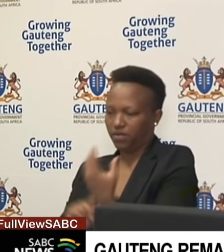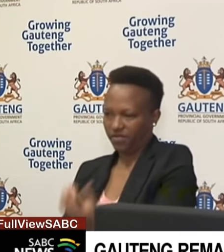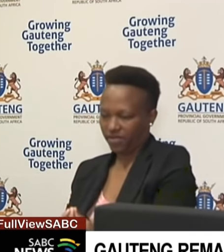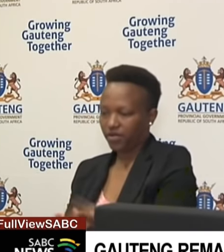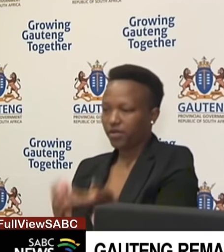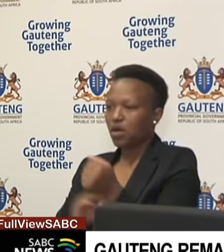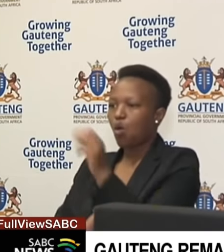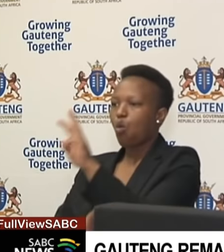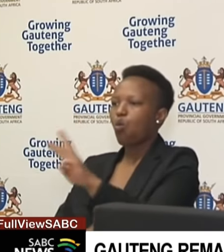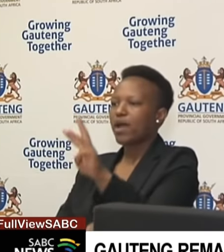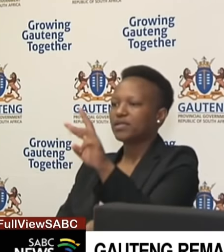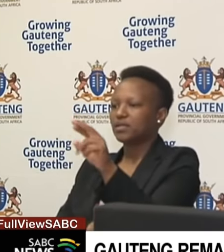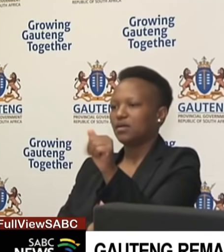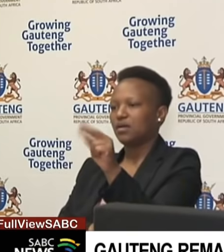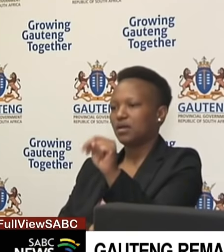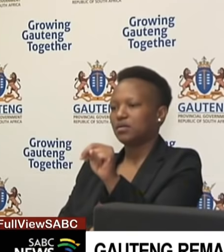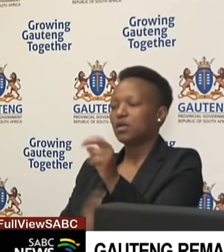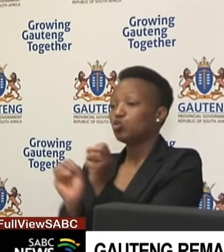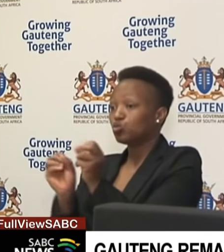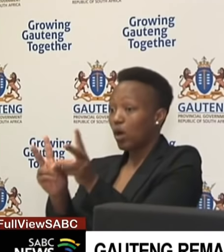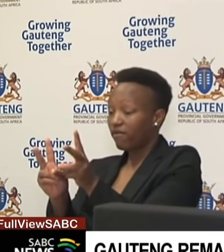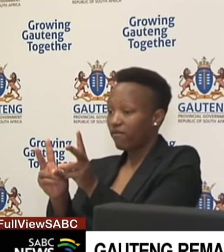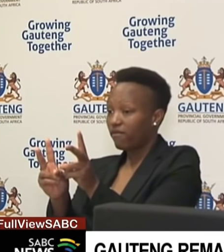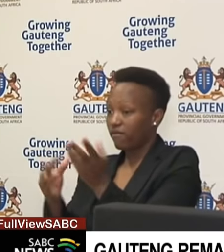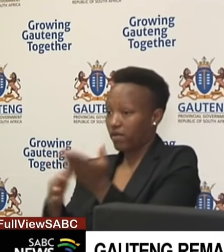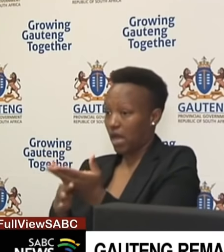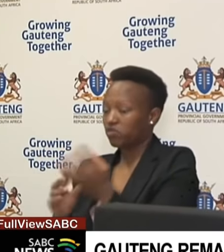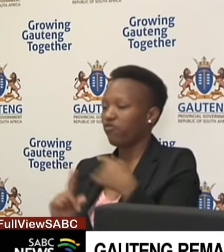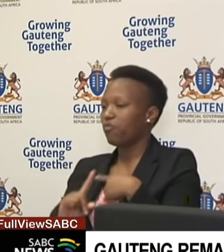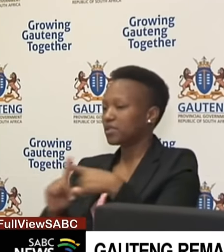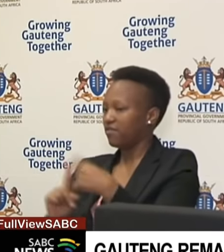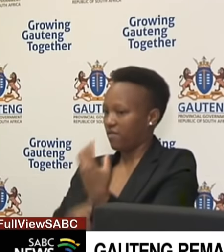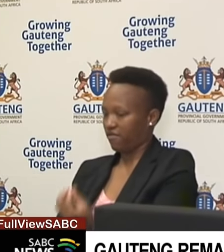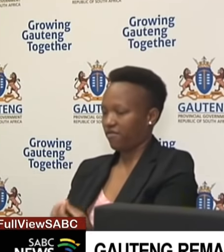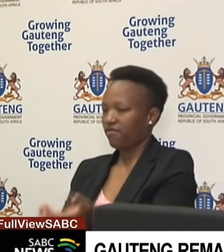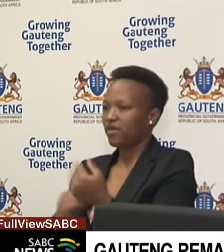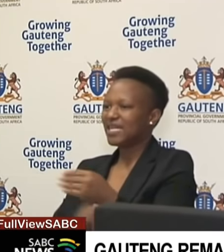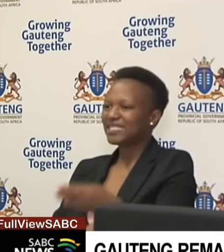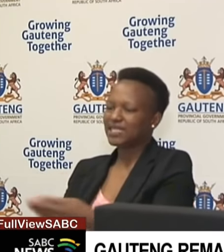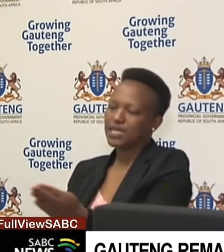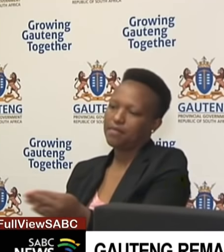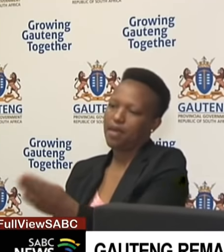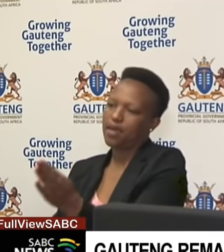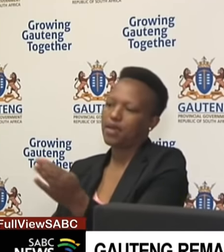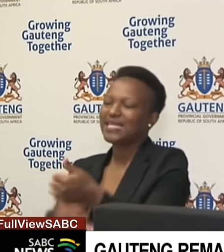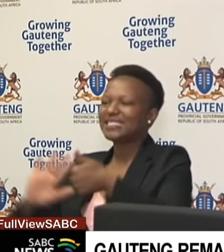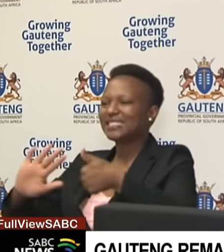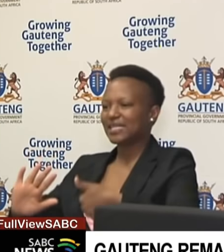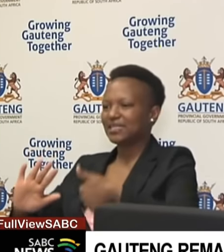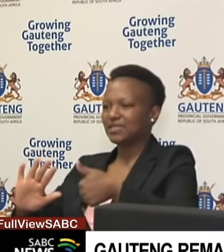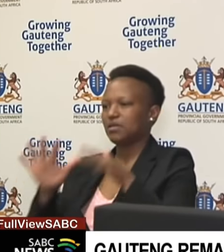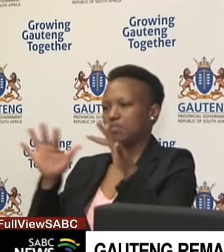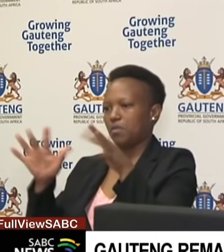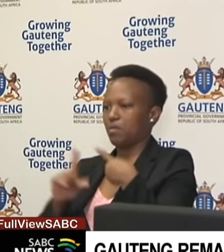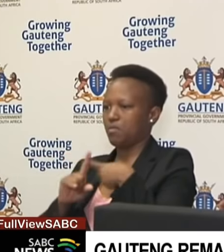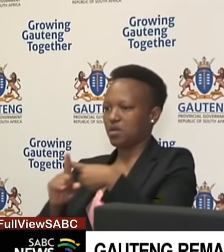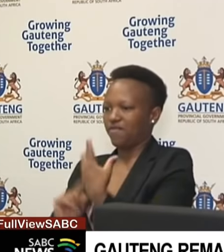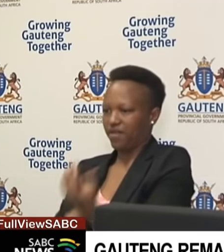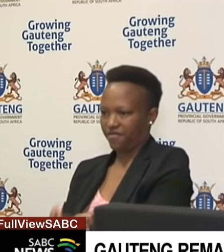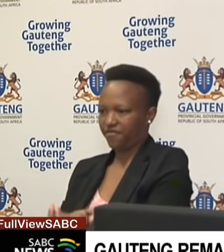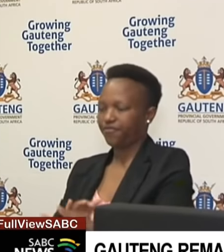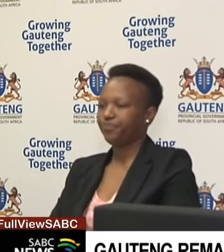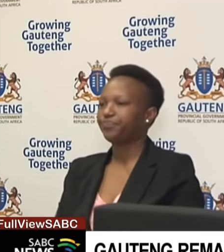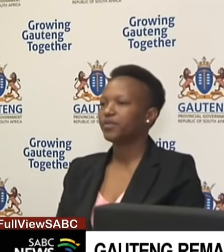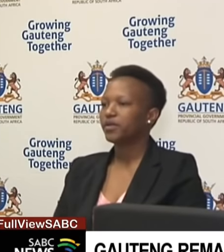West Rand with 12 cases, Sidibeng with 6 cases. Now